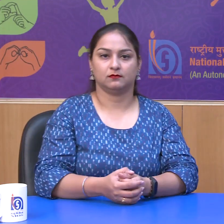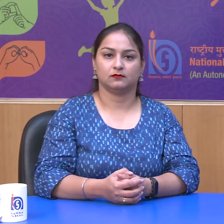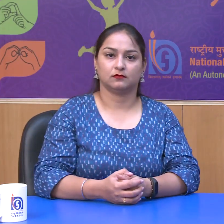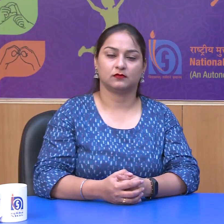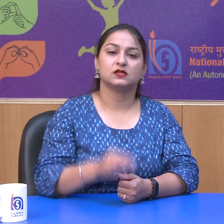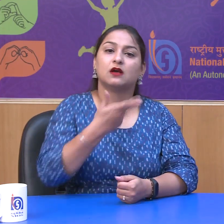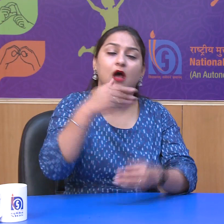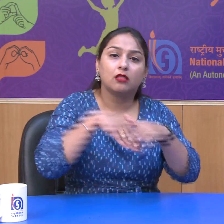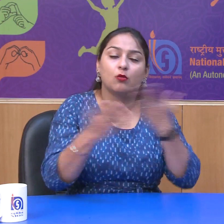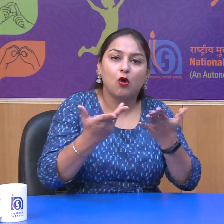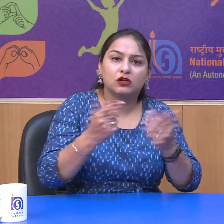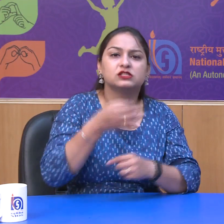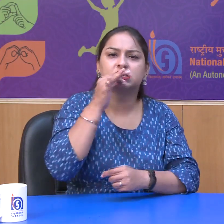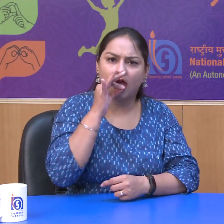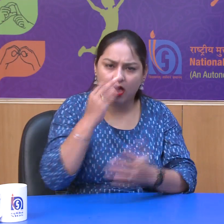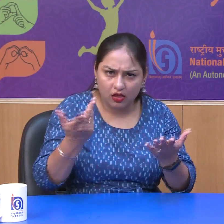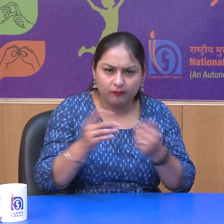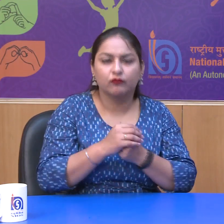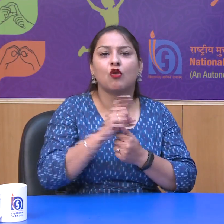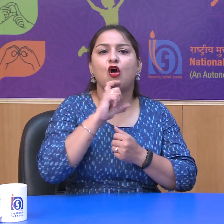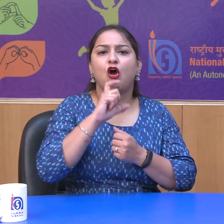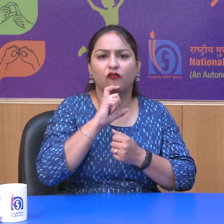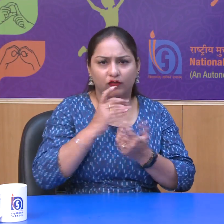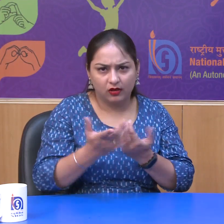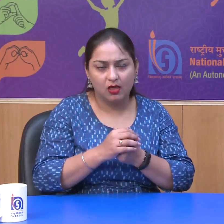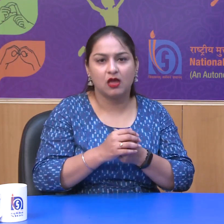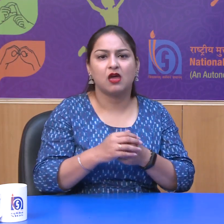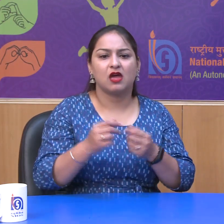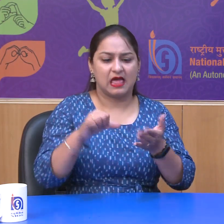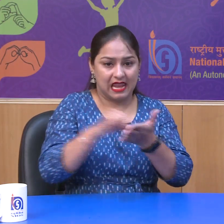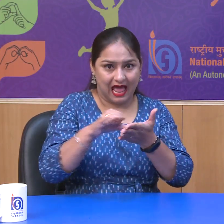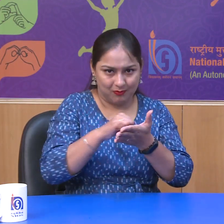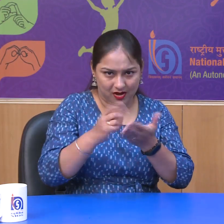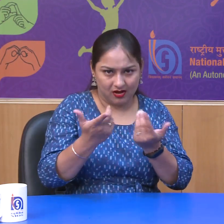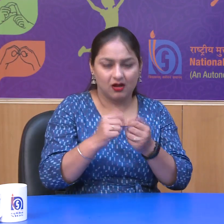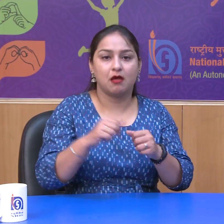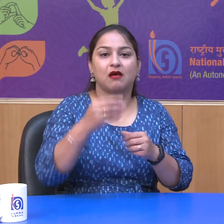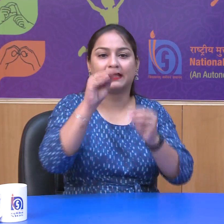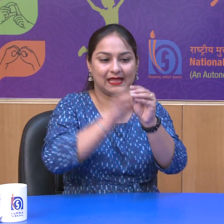Tea, coffee, rubber, banana, and spices.